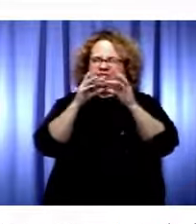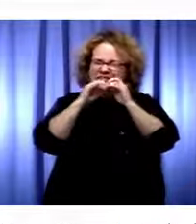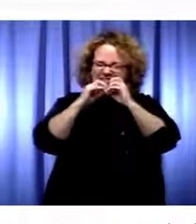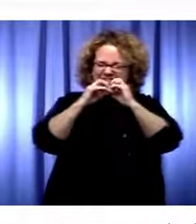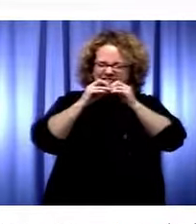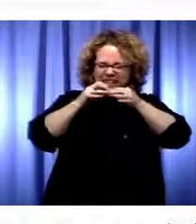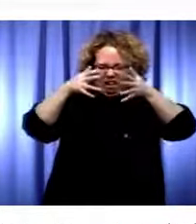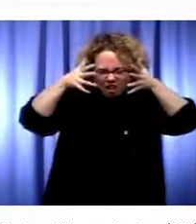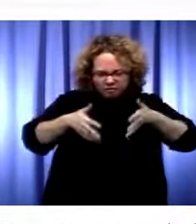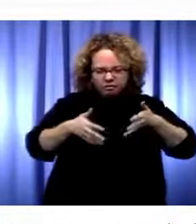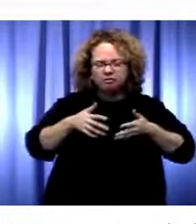body needs.